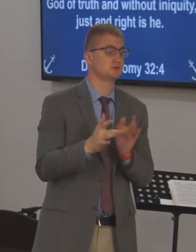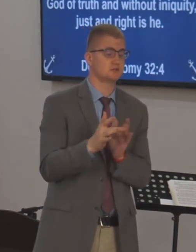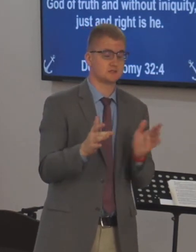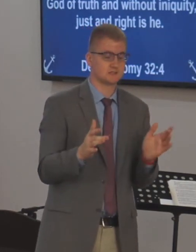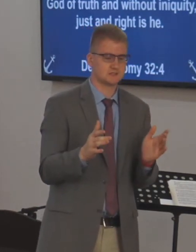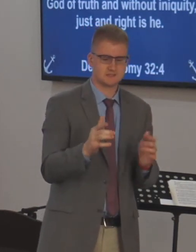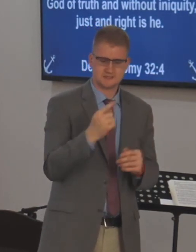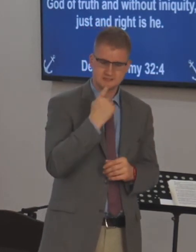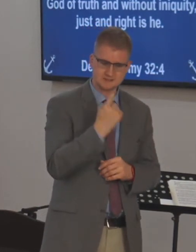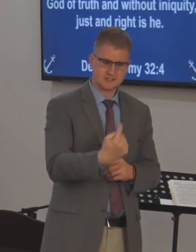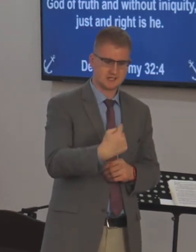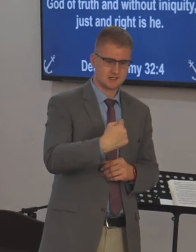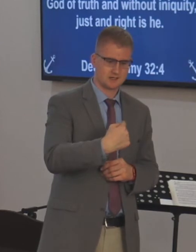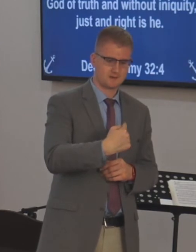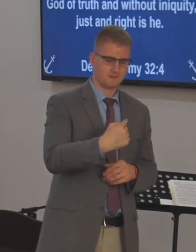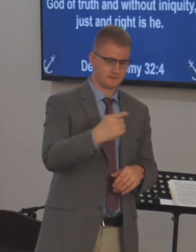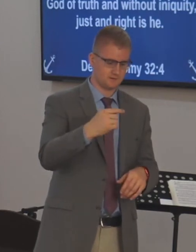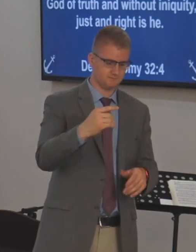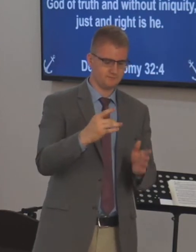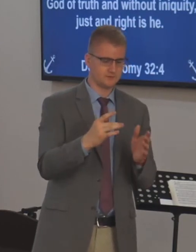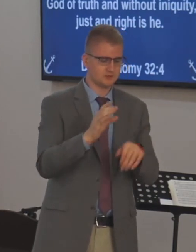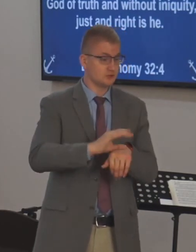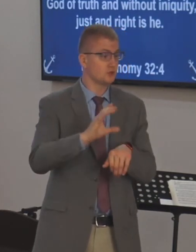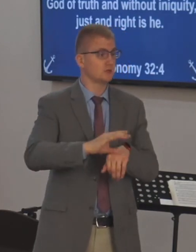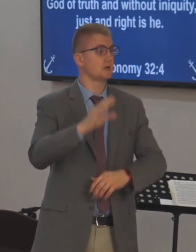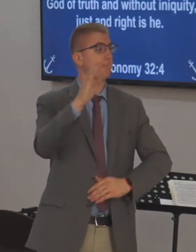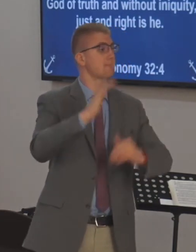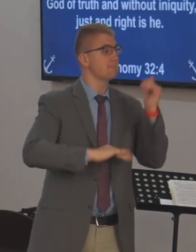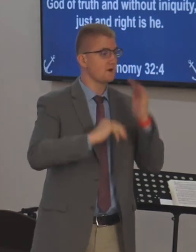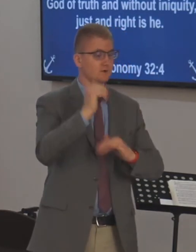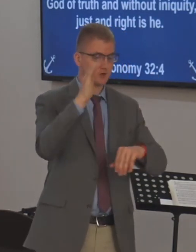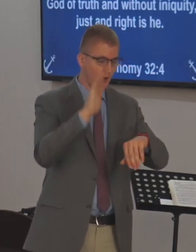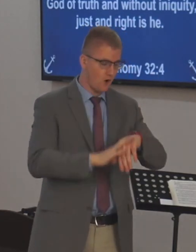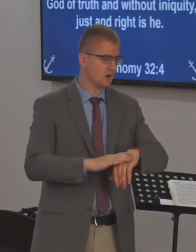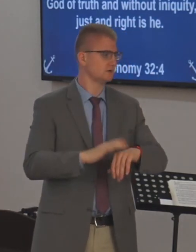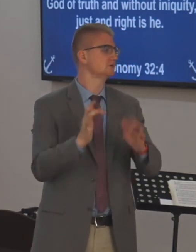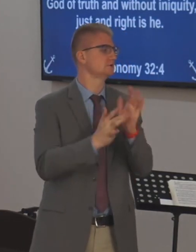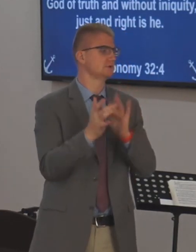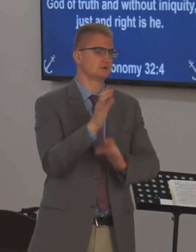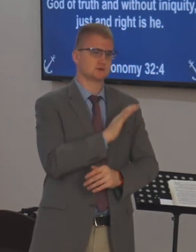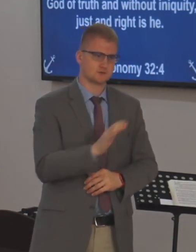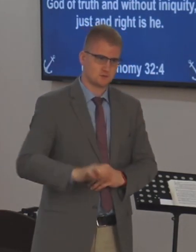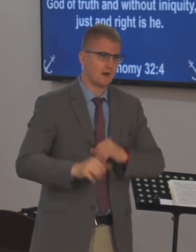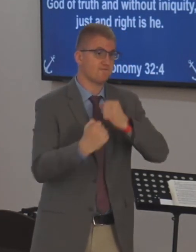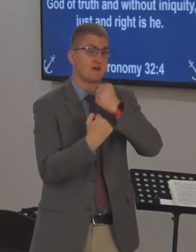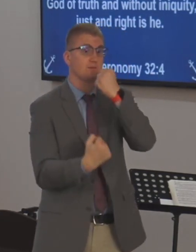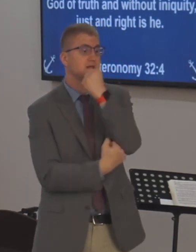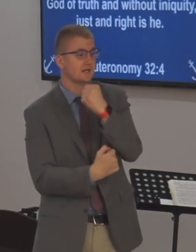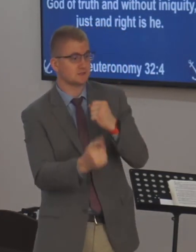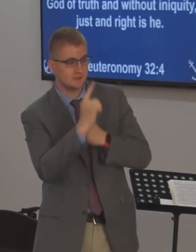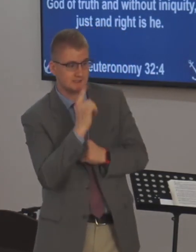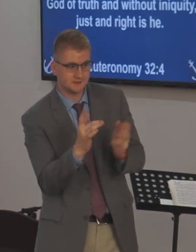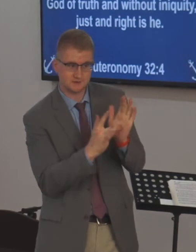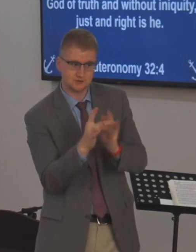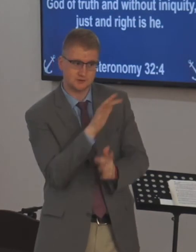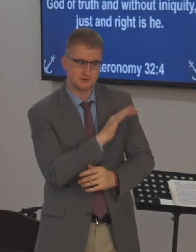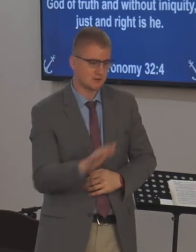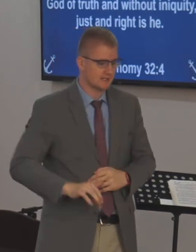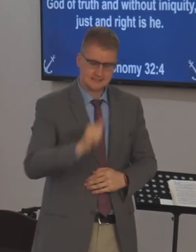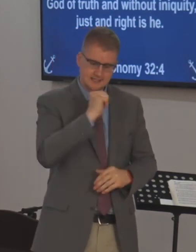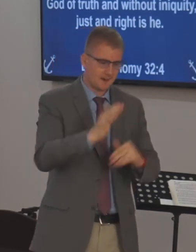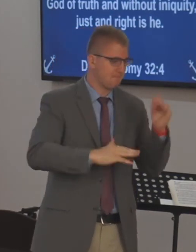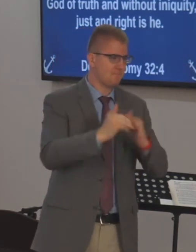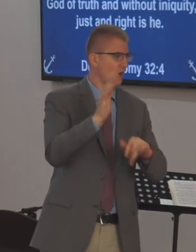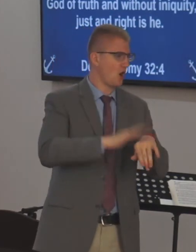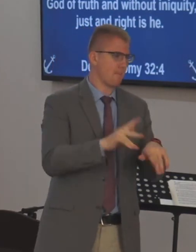the church. The church is built upon Jesus Christ. It's not built upon Peter. How ridiculous. Built upon a